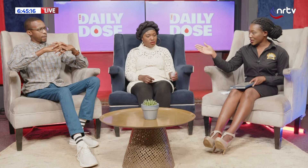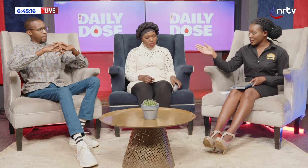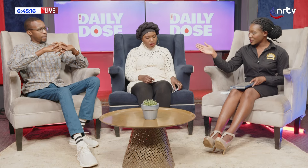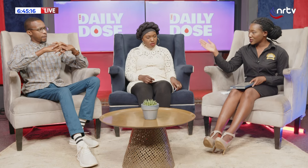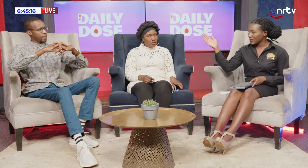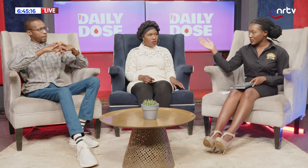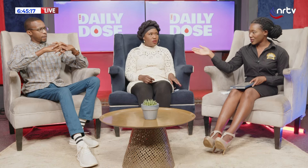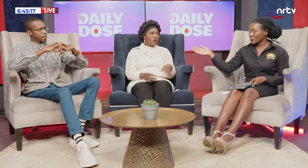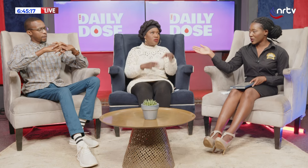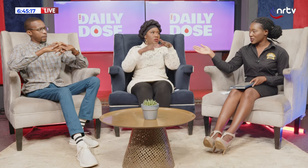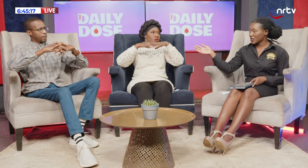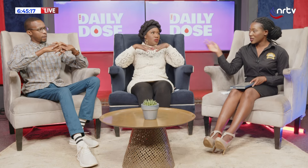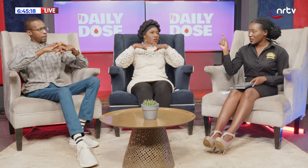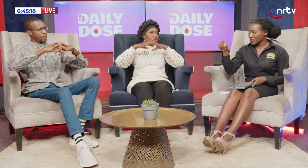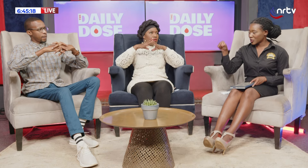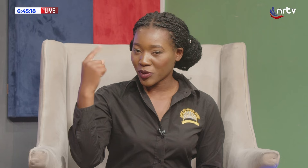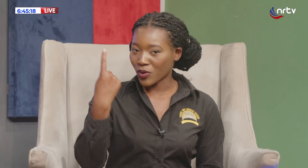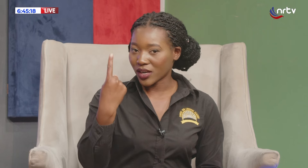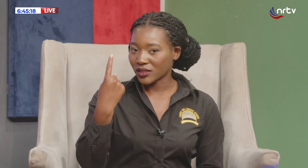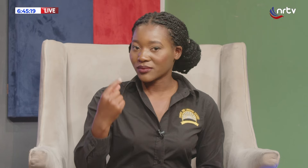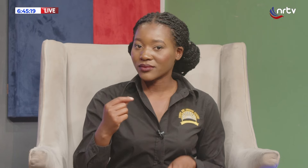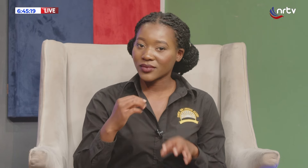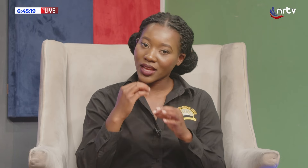Tired, celebrate. Just pick one and